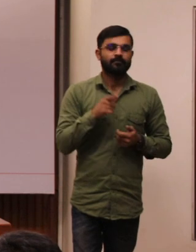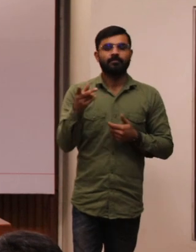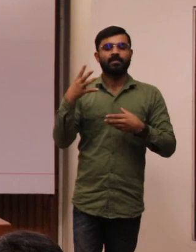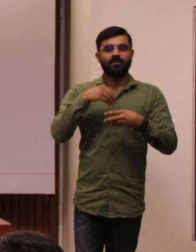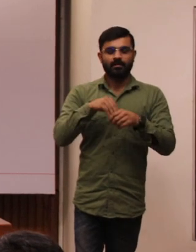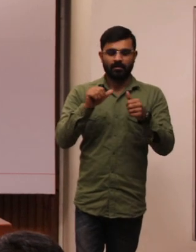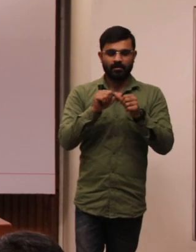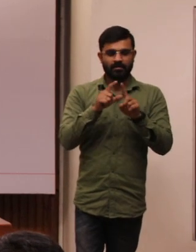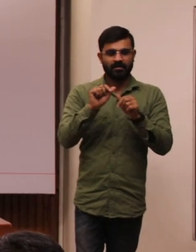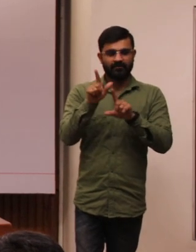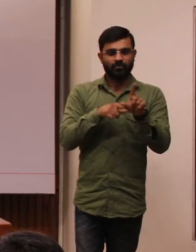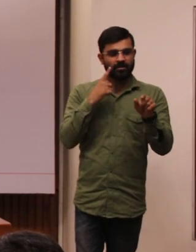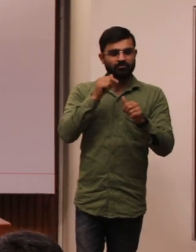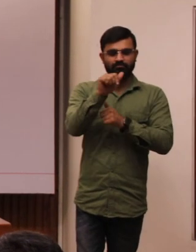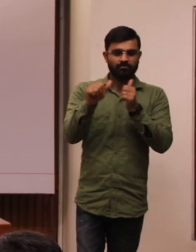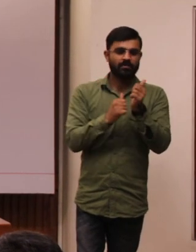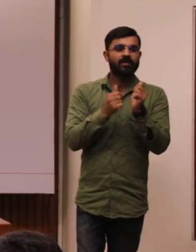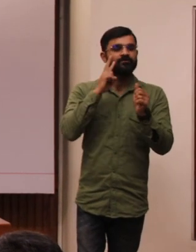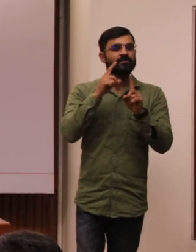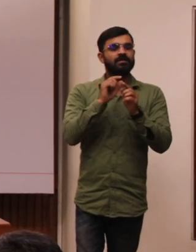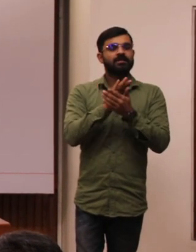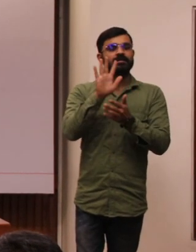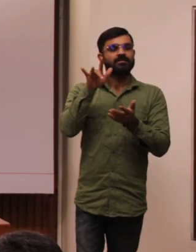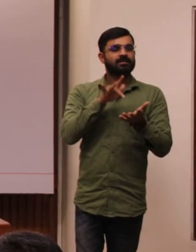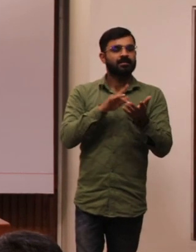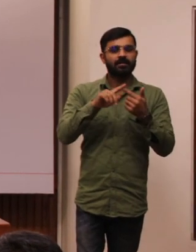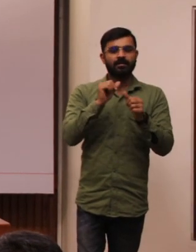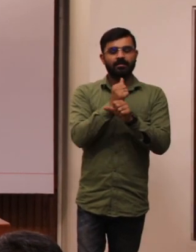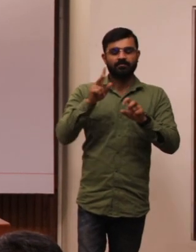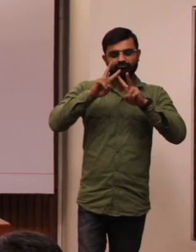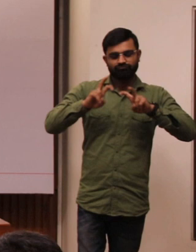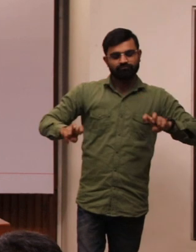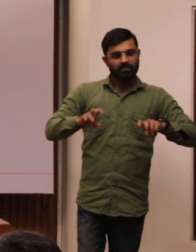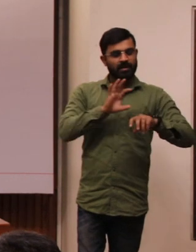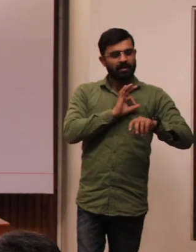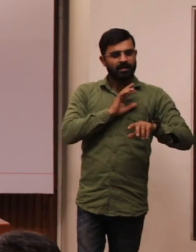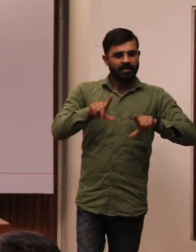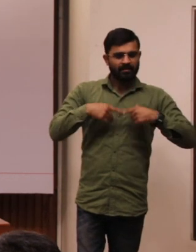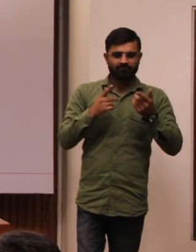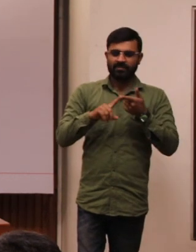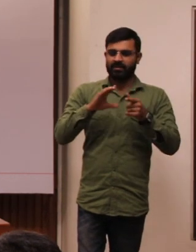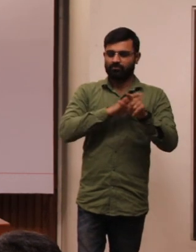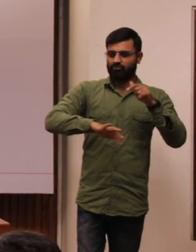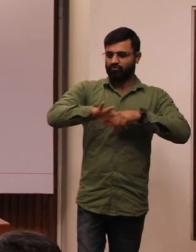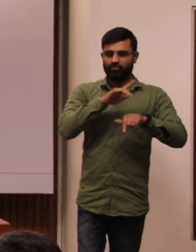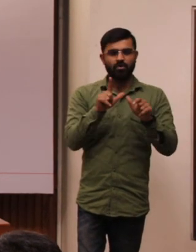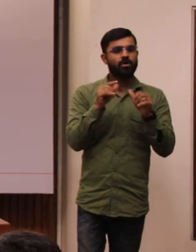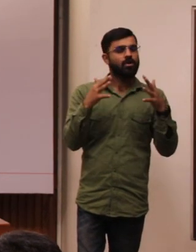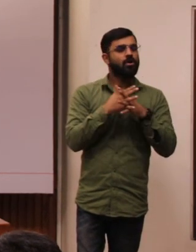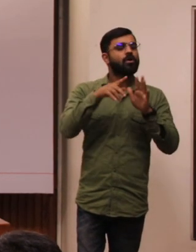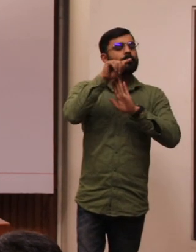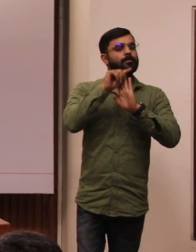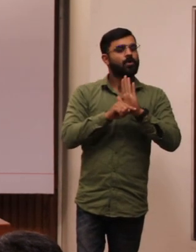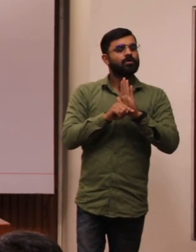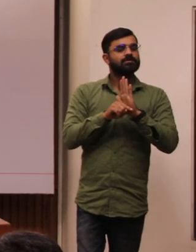Devaditya is a senior resident fellow at Vidhi Center for Legal Policy. His research interest lies in the intersection of ecology, law and policy.